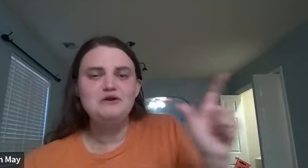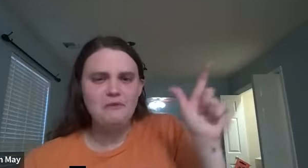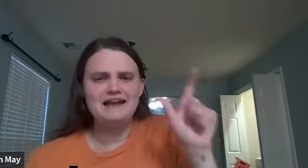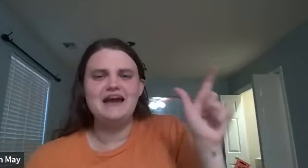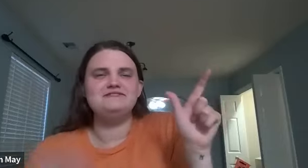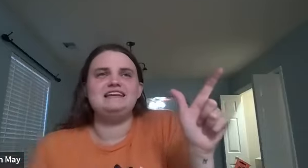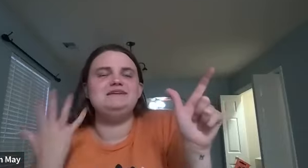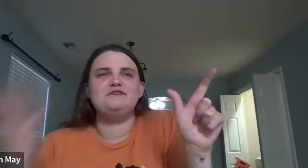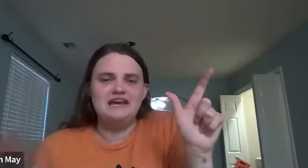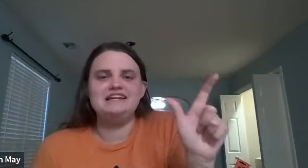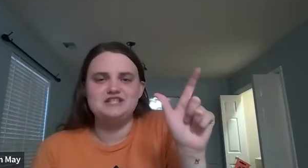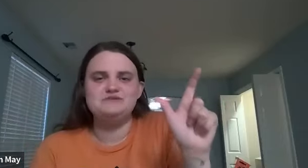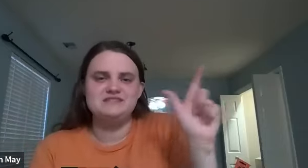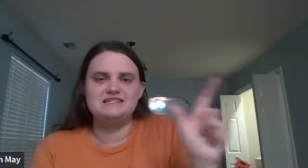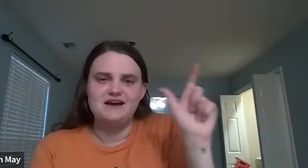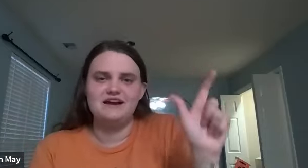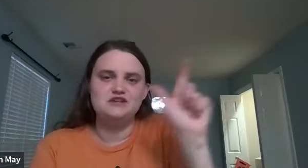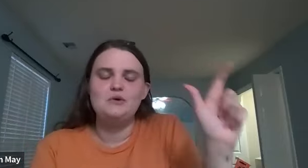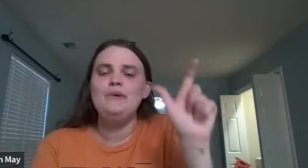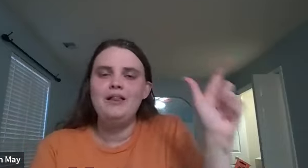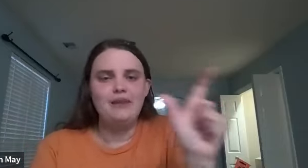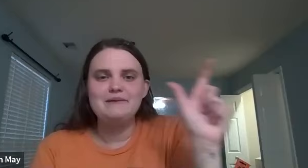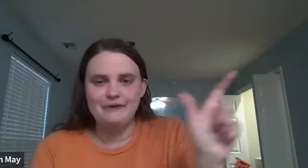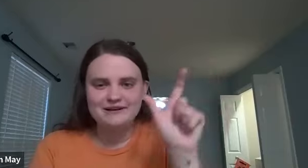know why I keep forgetting to use this sign. So library.